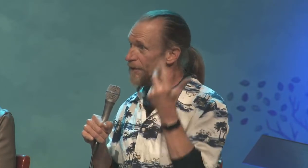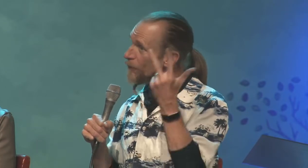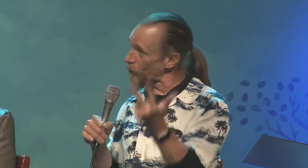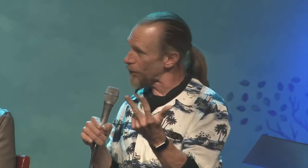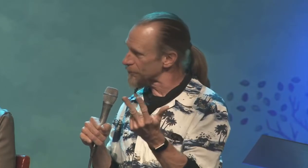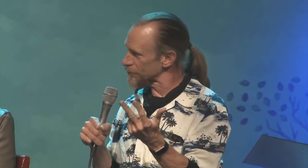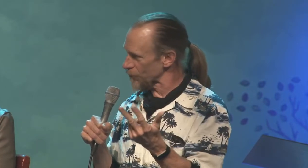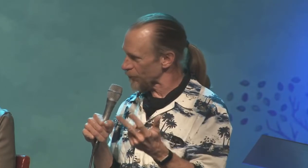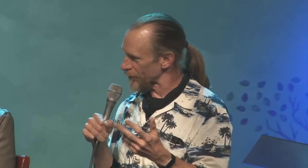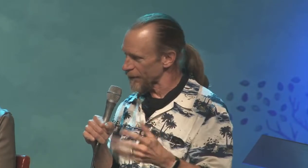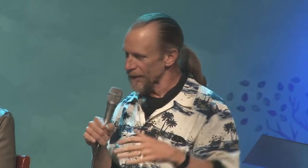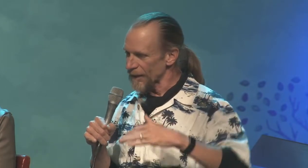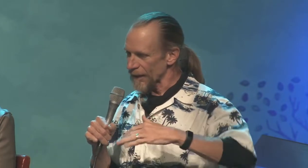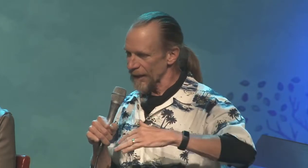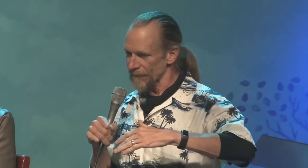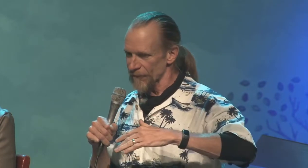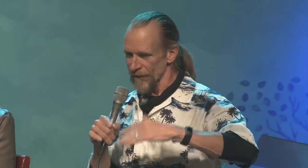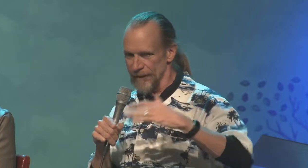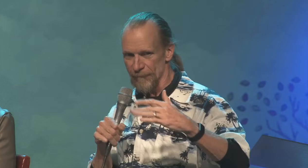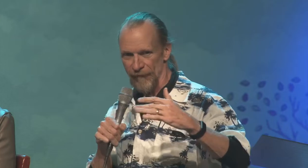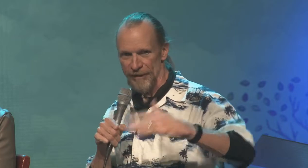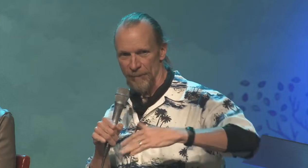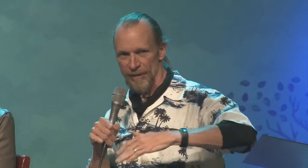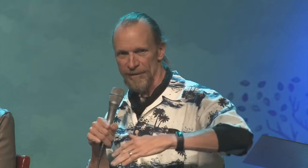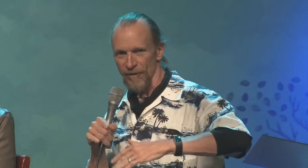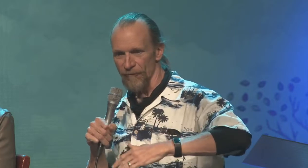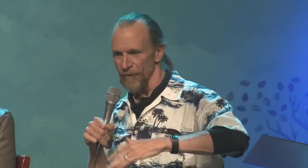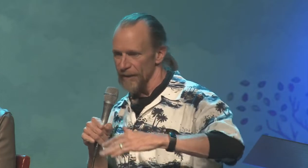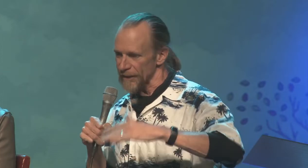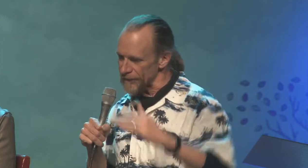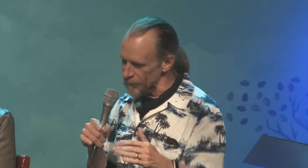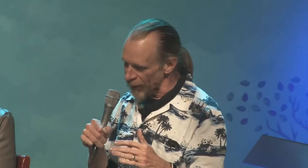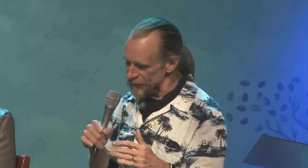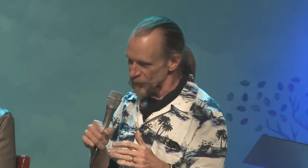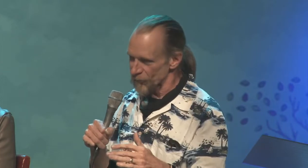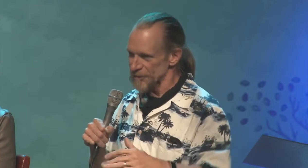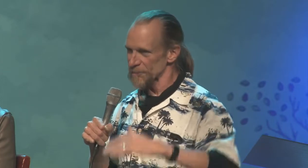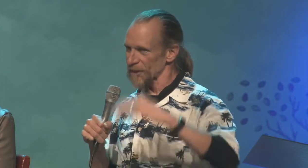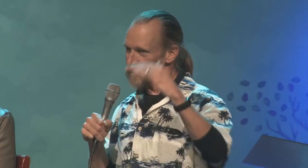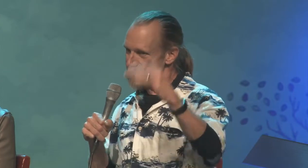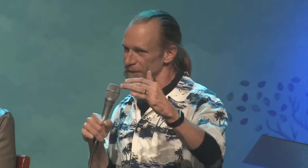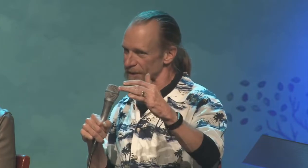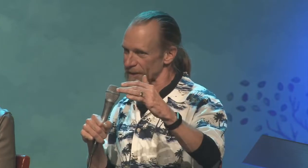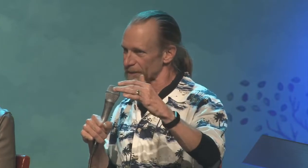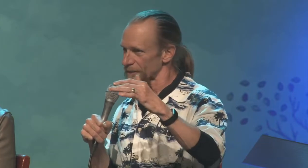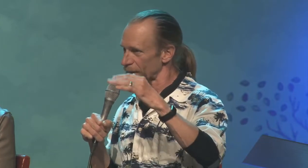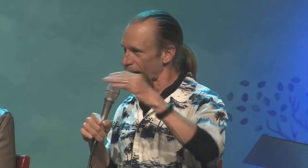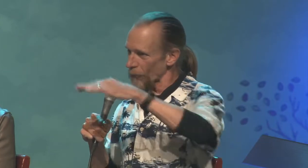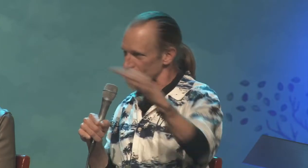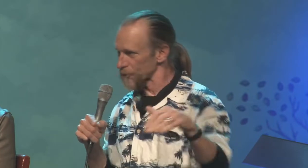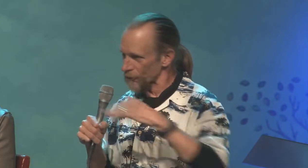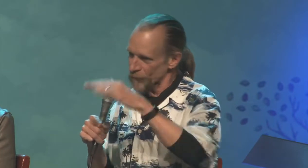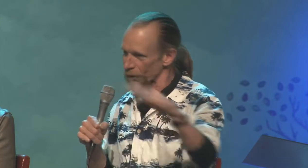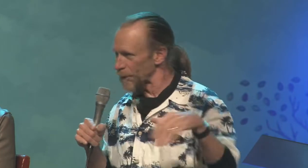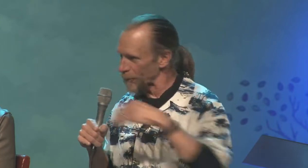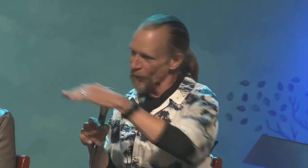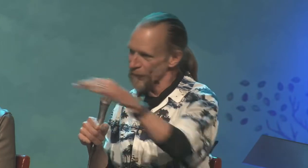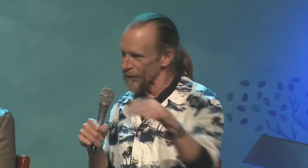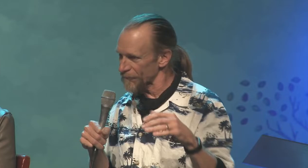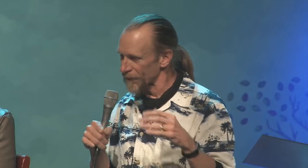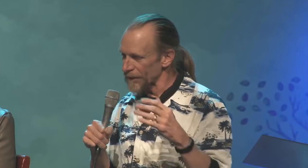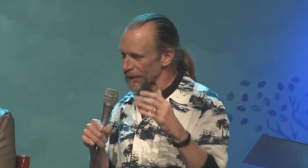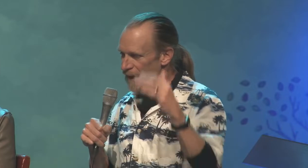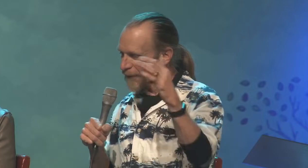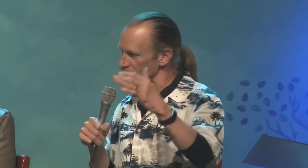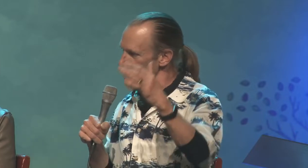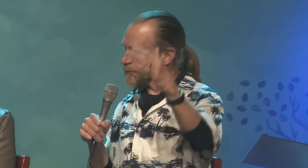story, and then the one story. And I keep finding myself in the my story sometimes, and in the our story, what am I part